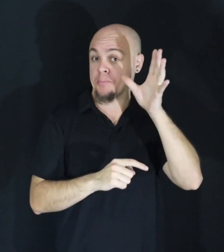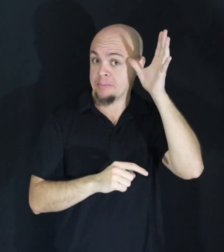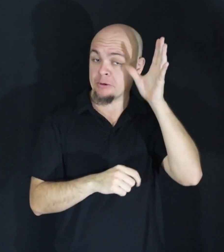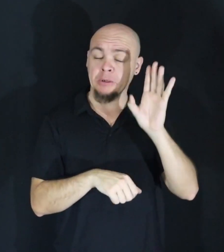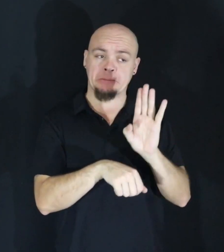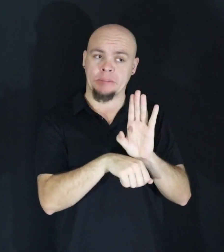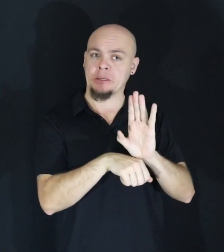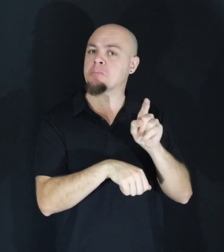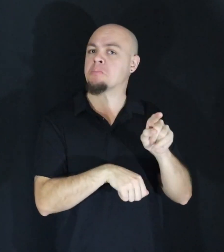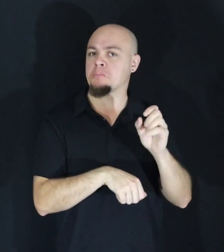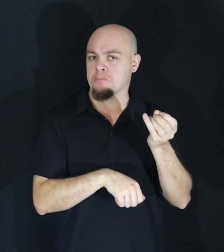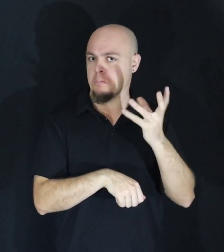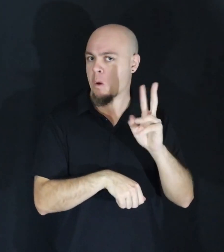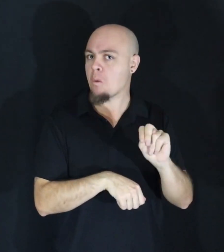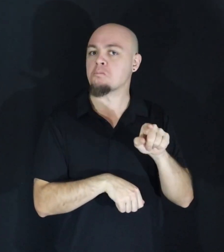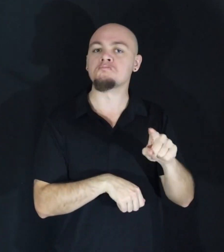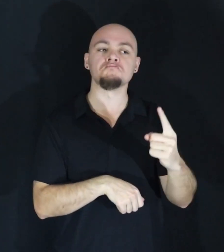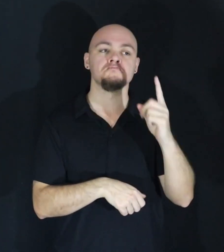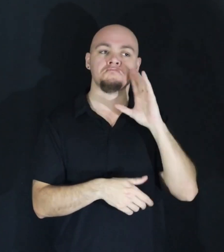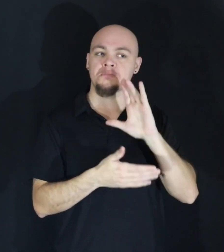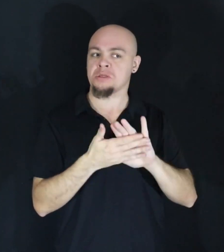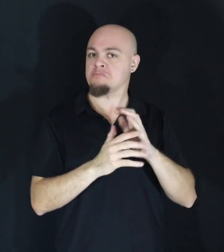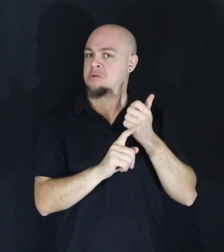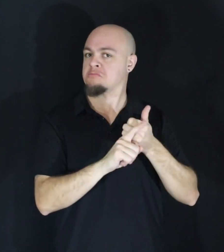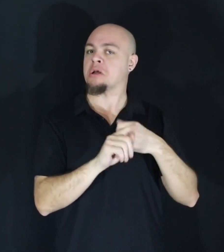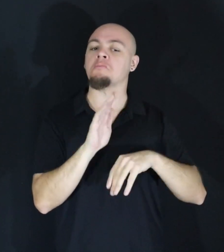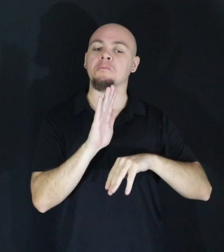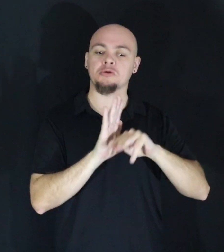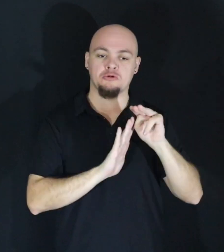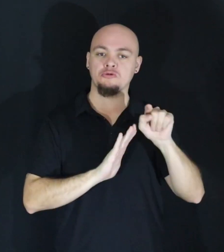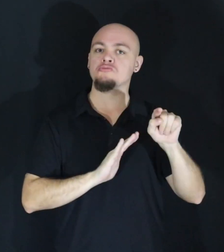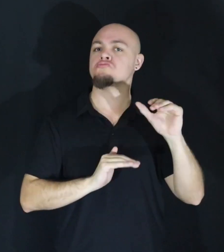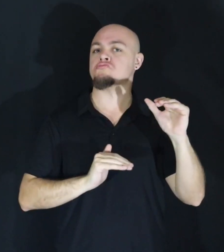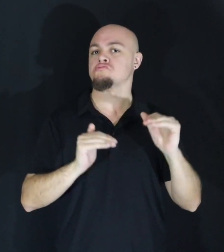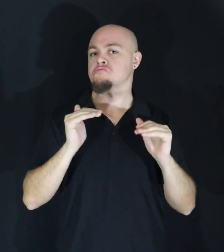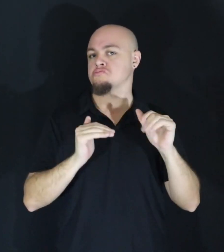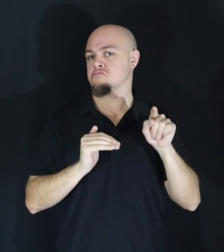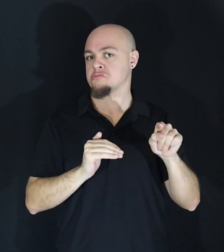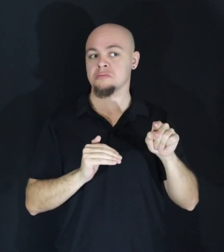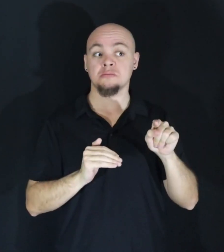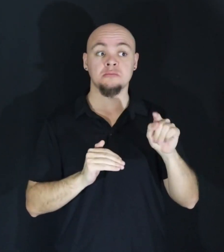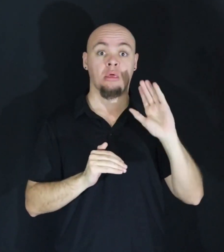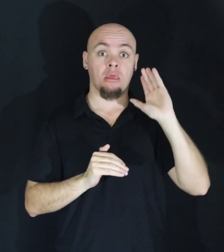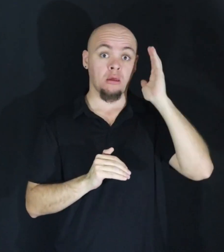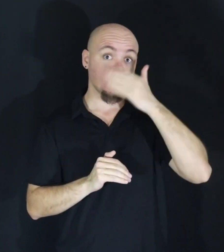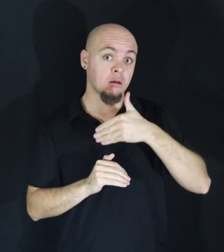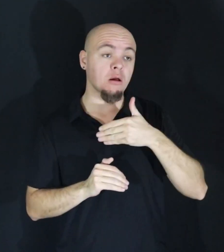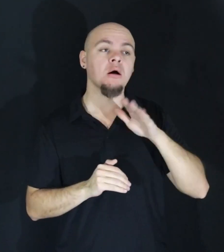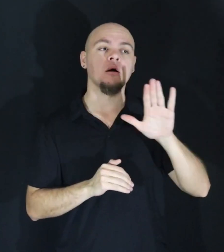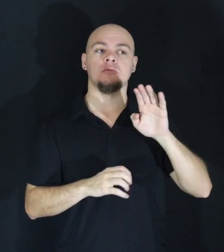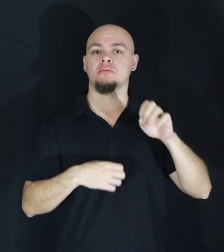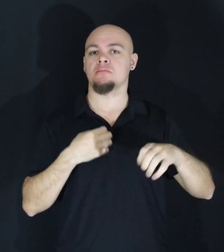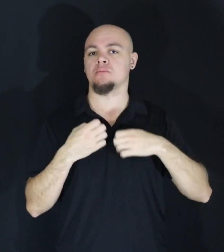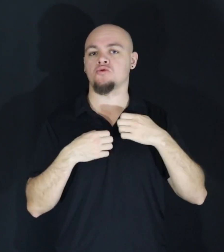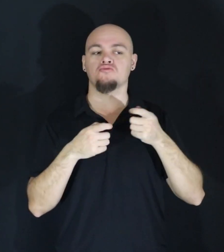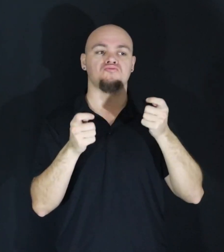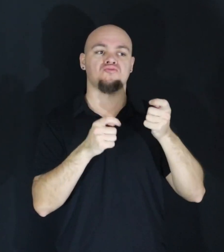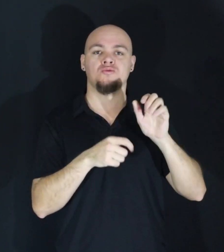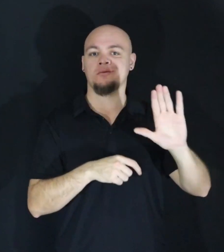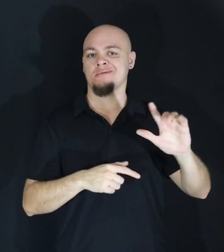owner, believed that they were mature and balanced, completely unaware how their emotions ran